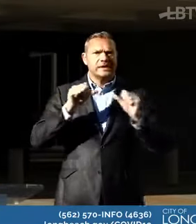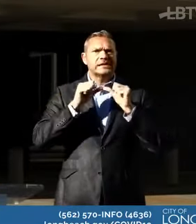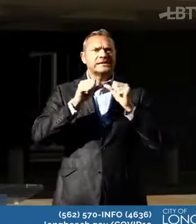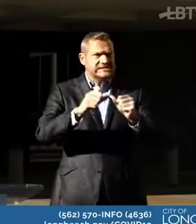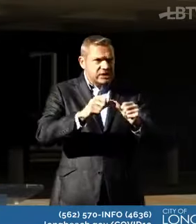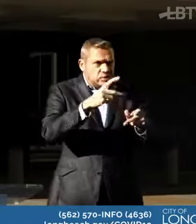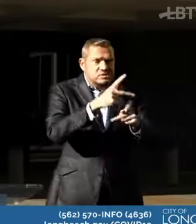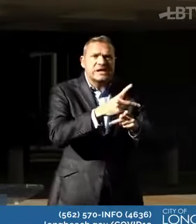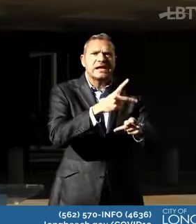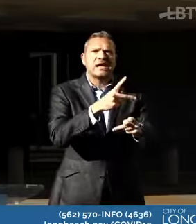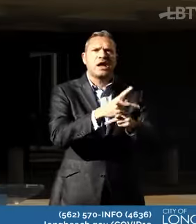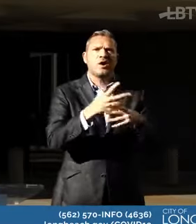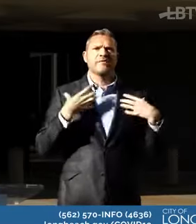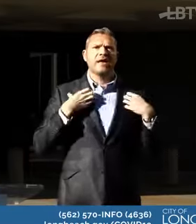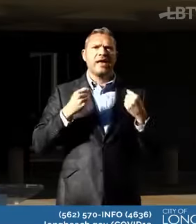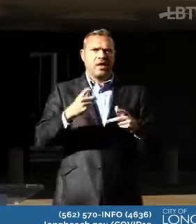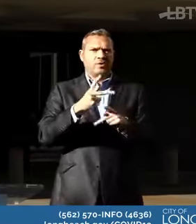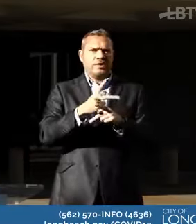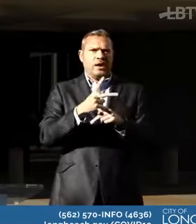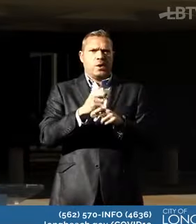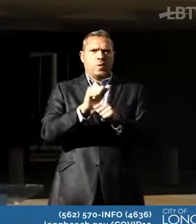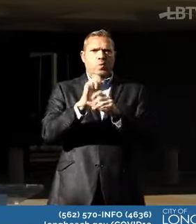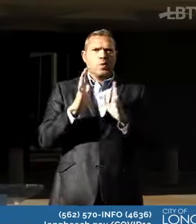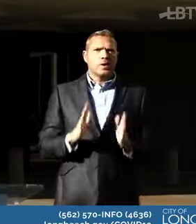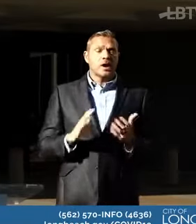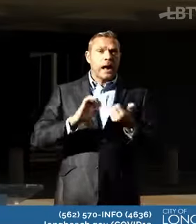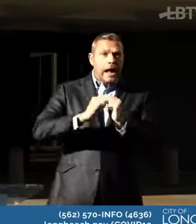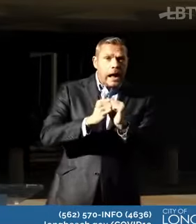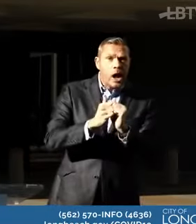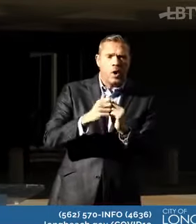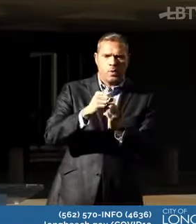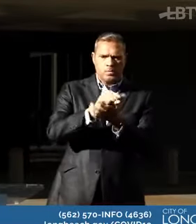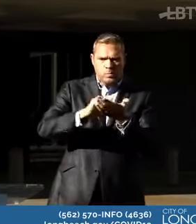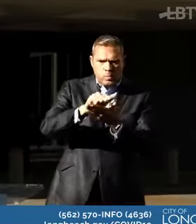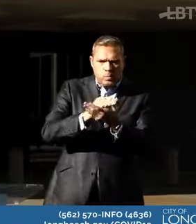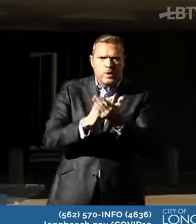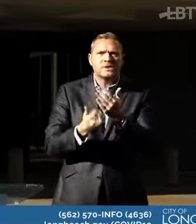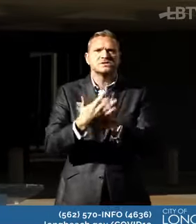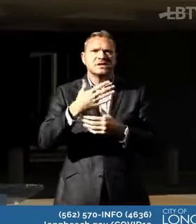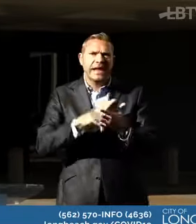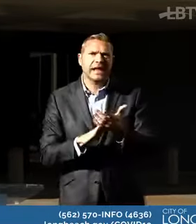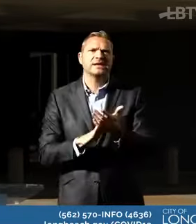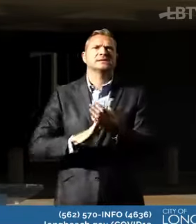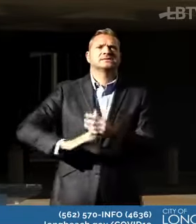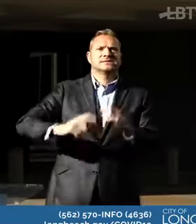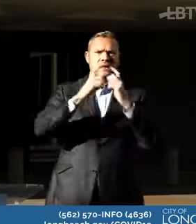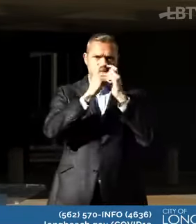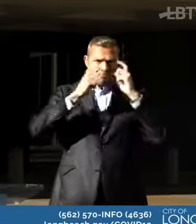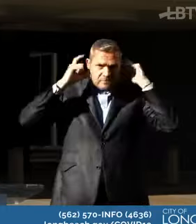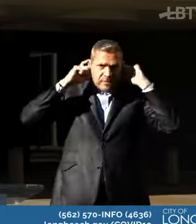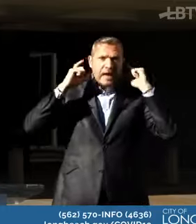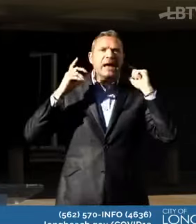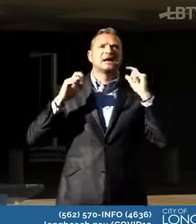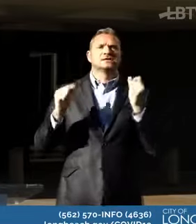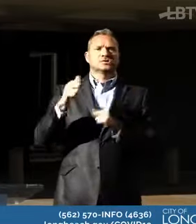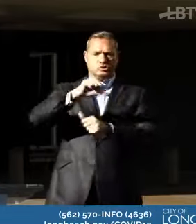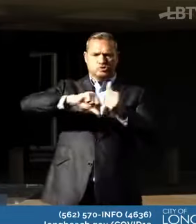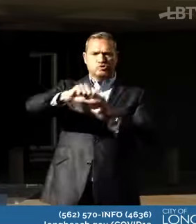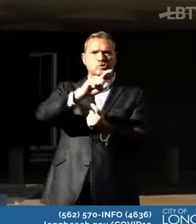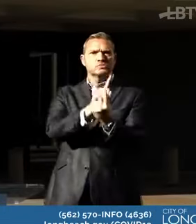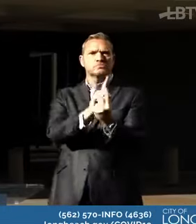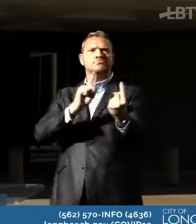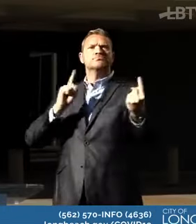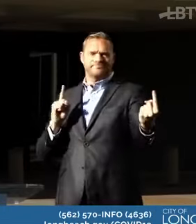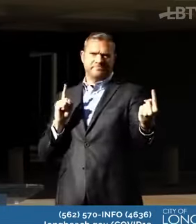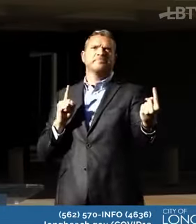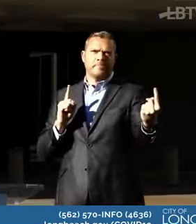by washing your hands, by wearing a mask, and by social distancing. Today is a significant milestone in our efforts